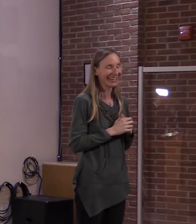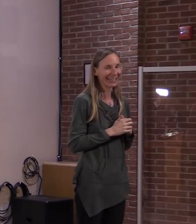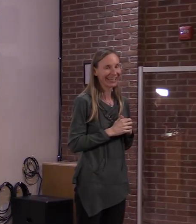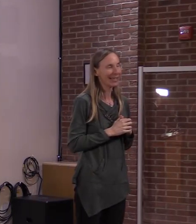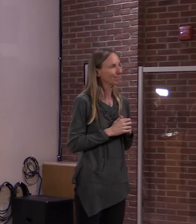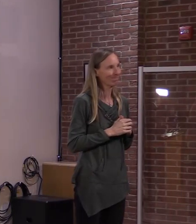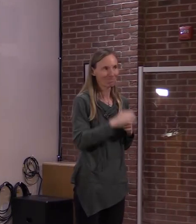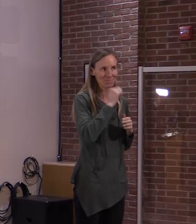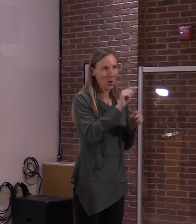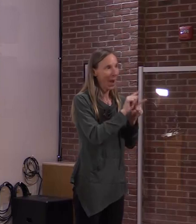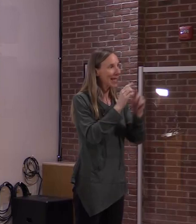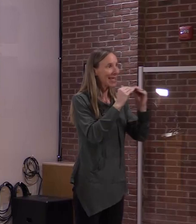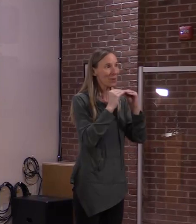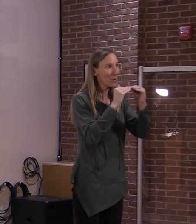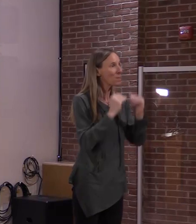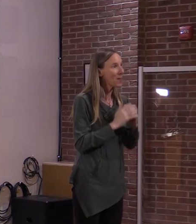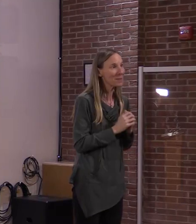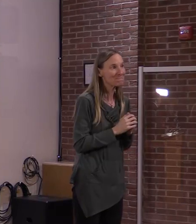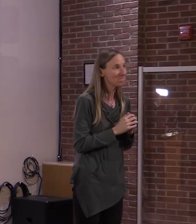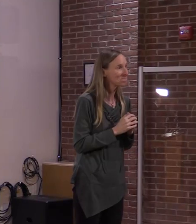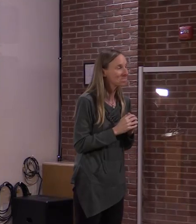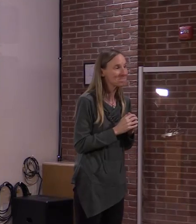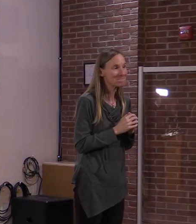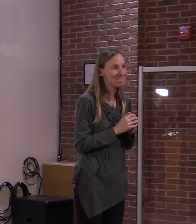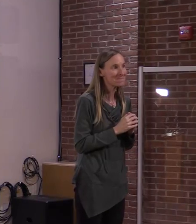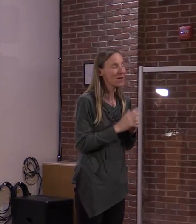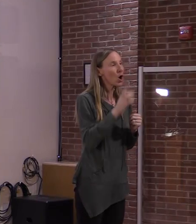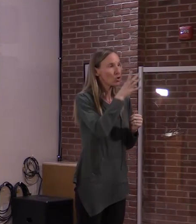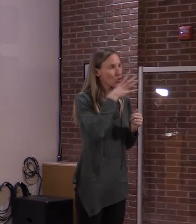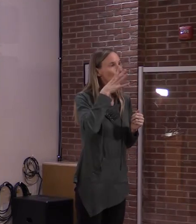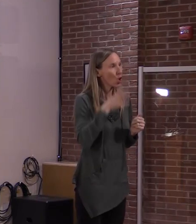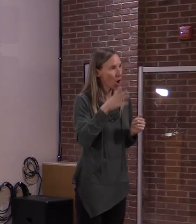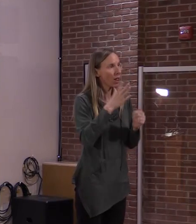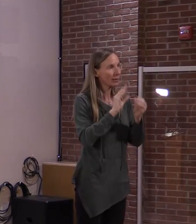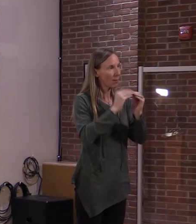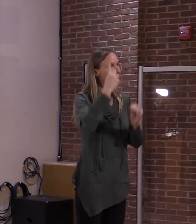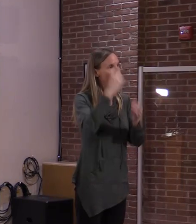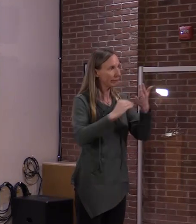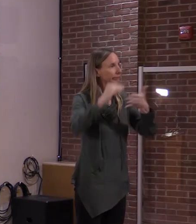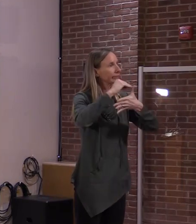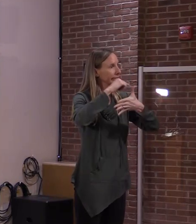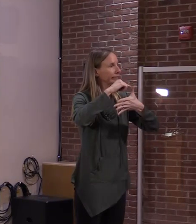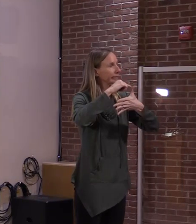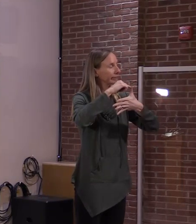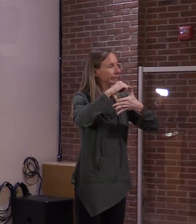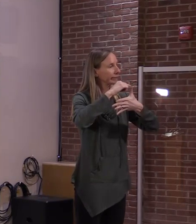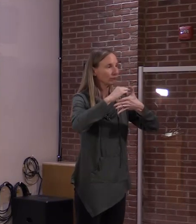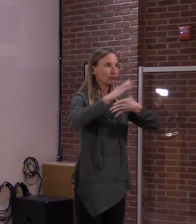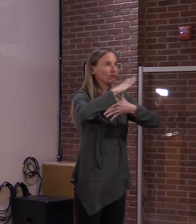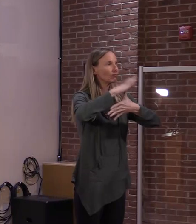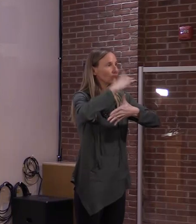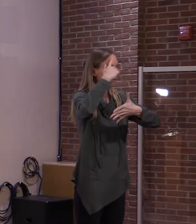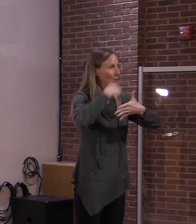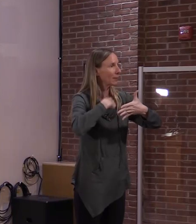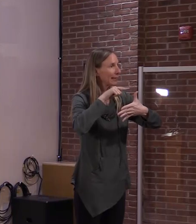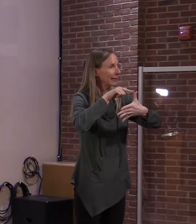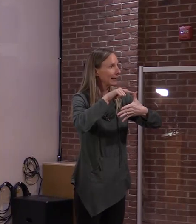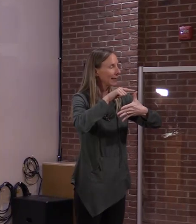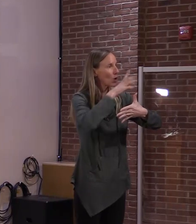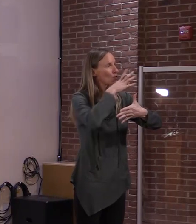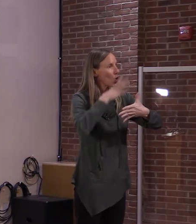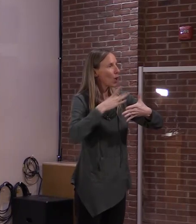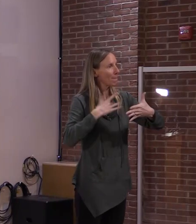as equitable. I think I would rather have it go to the rural parts of the states, part of the state that are